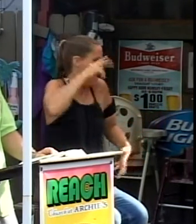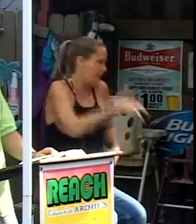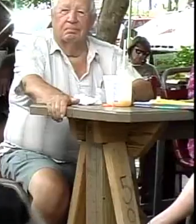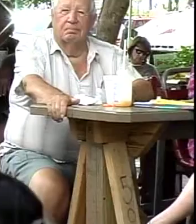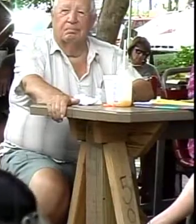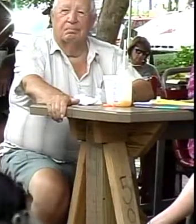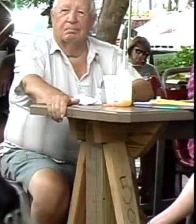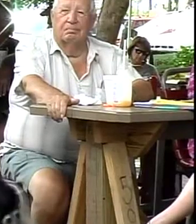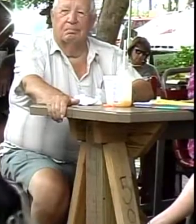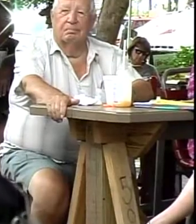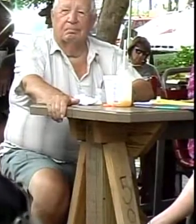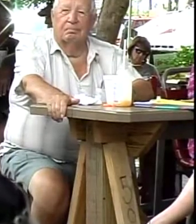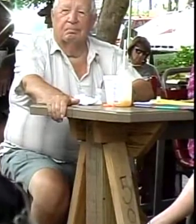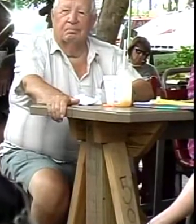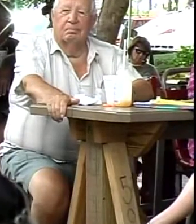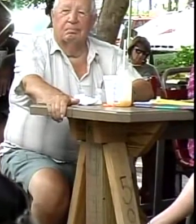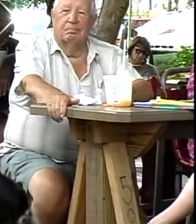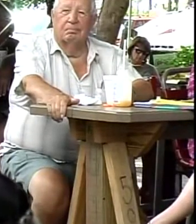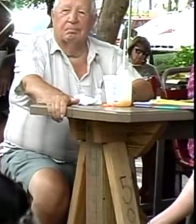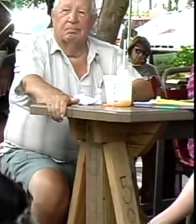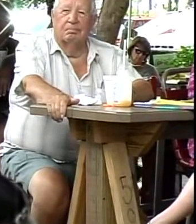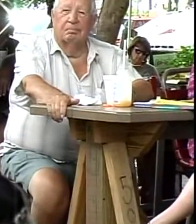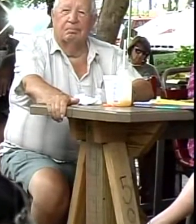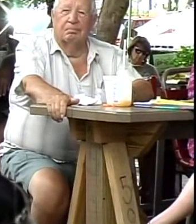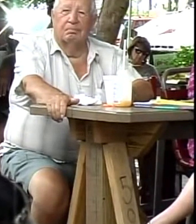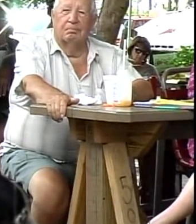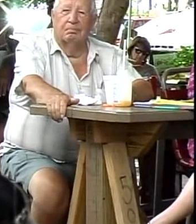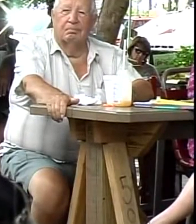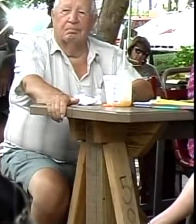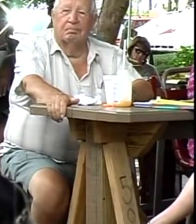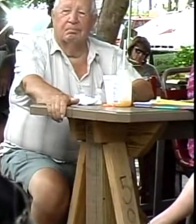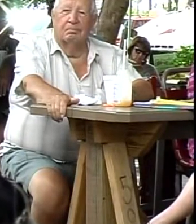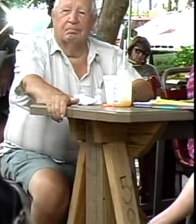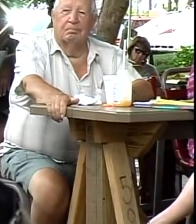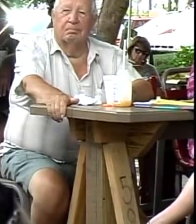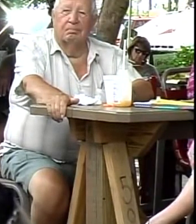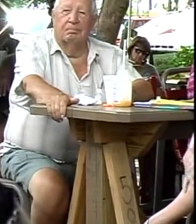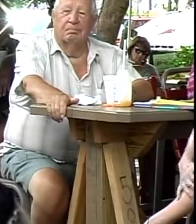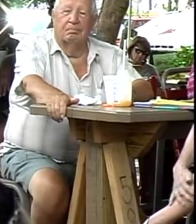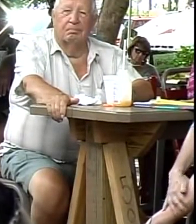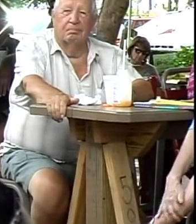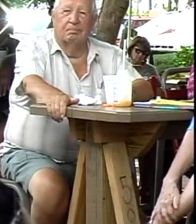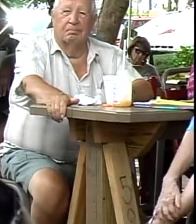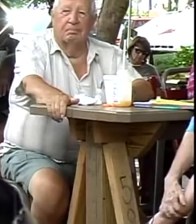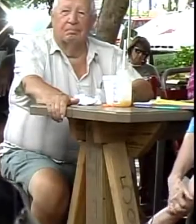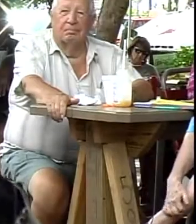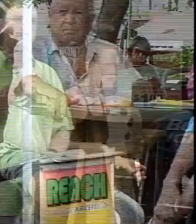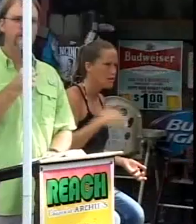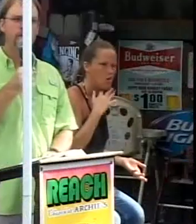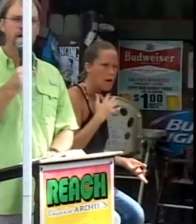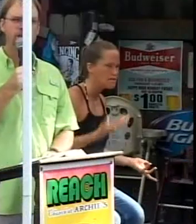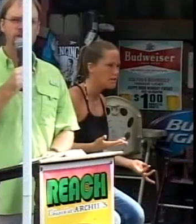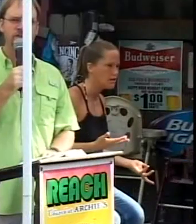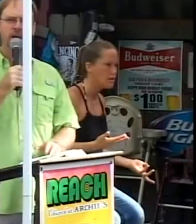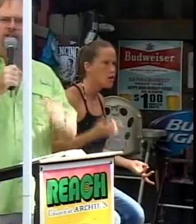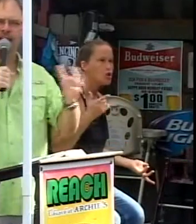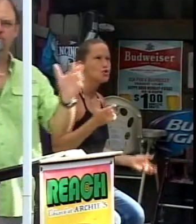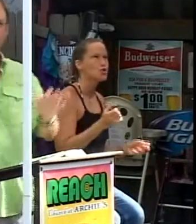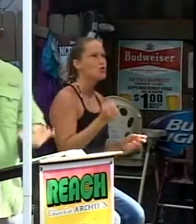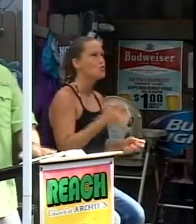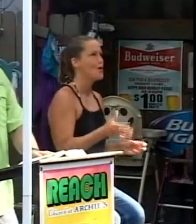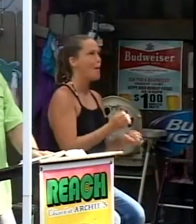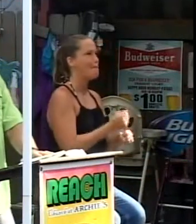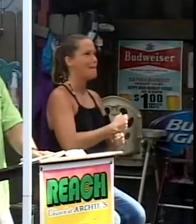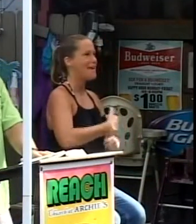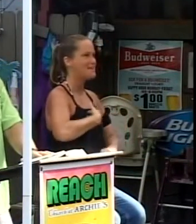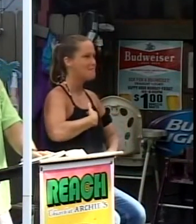One to see corruption. You have made known to me the ways of life. You will make me full of joy in your presence." That's